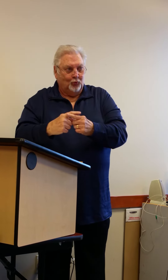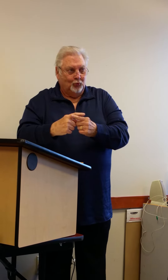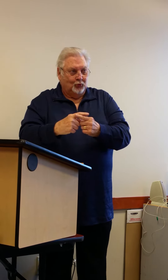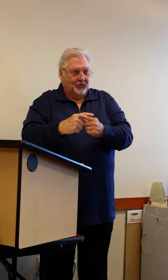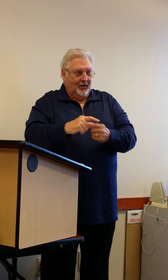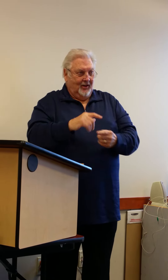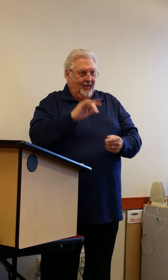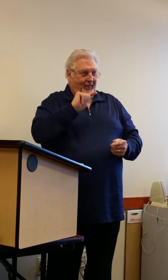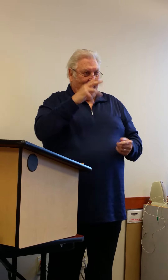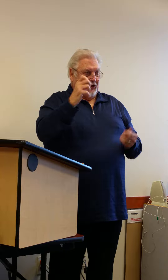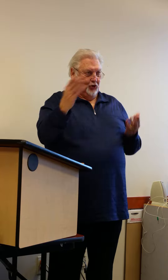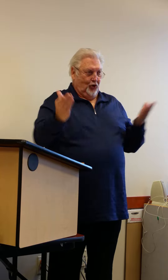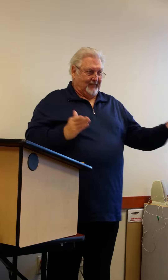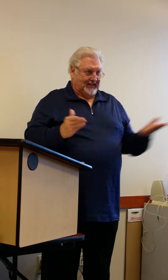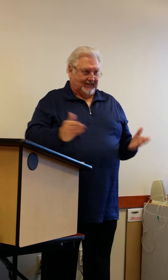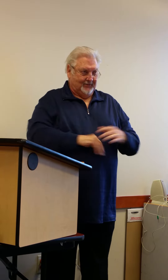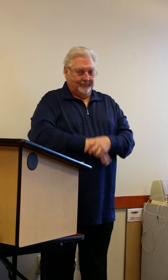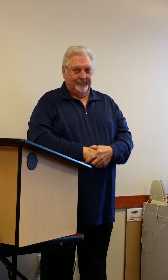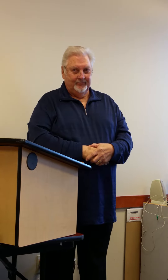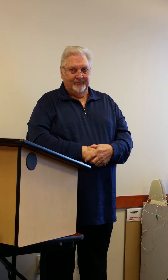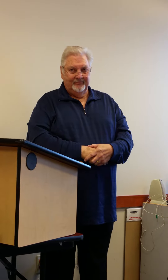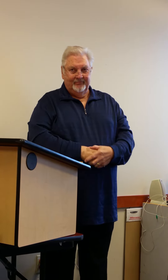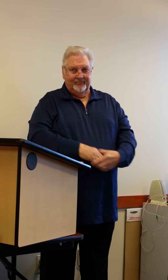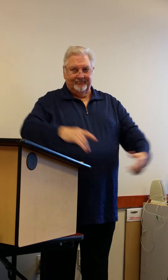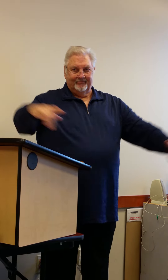learn. They can learn about the services that might be there for them.